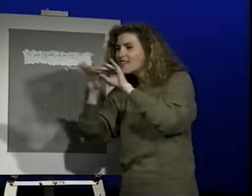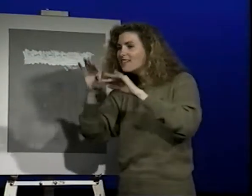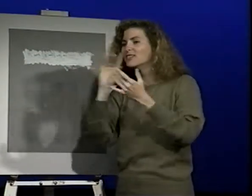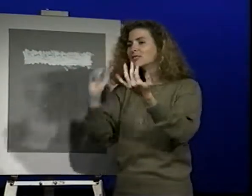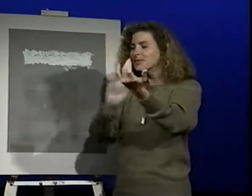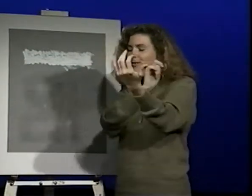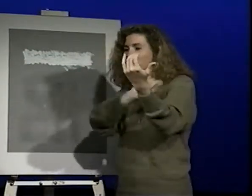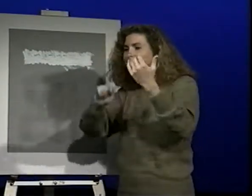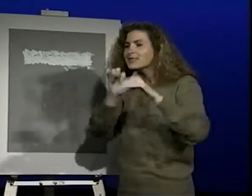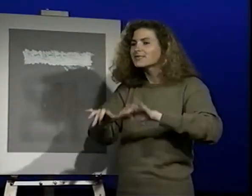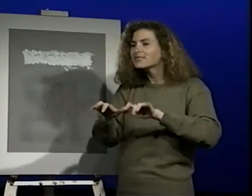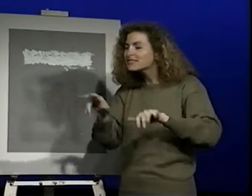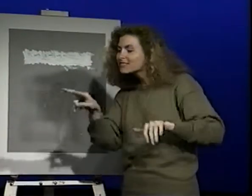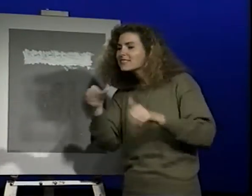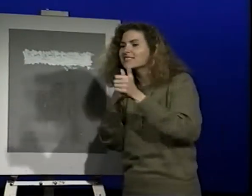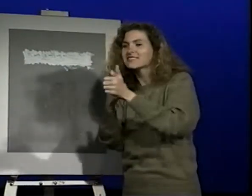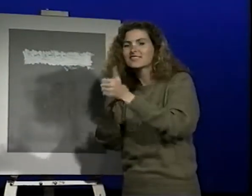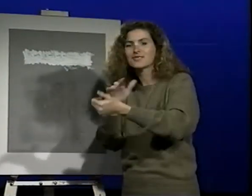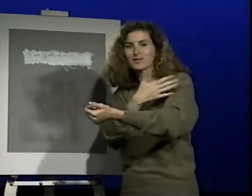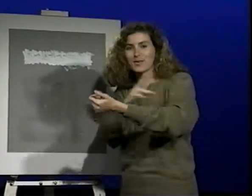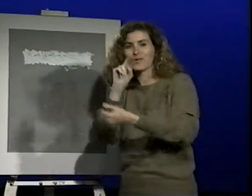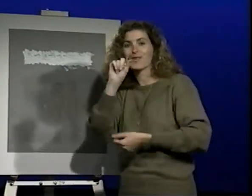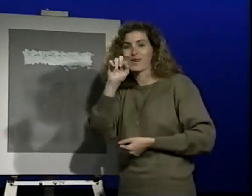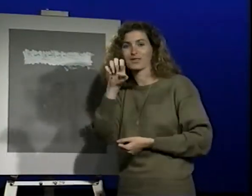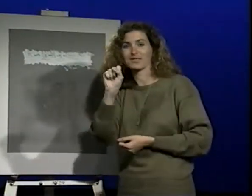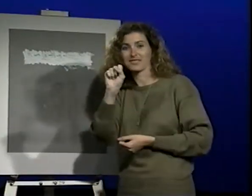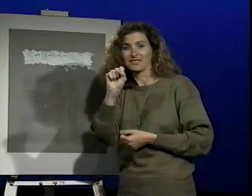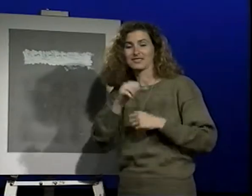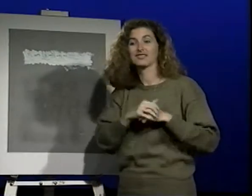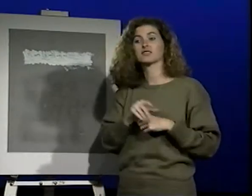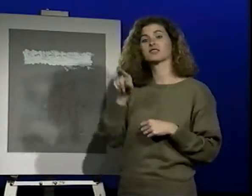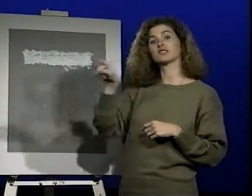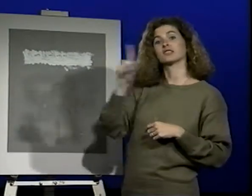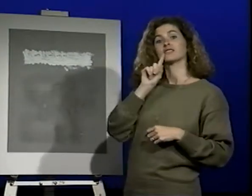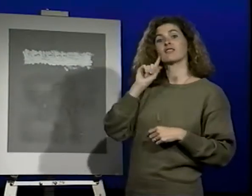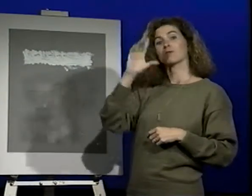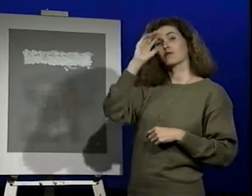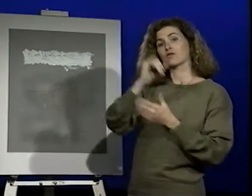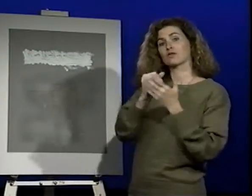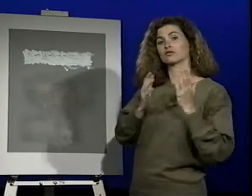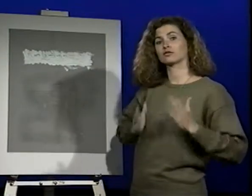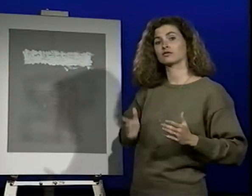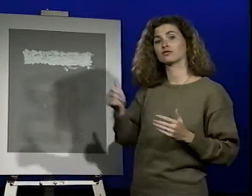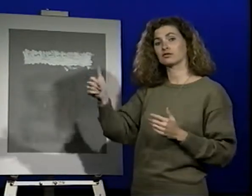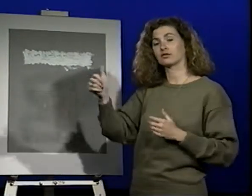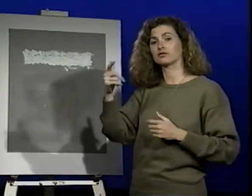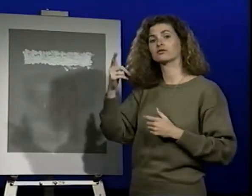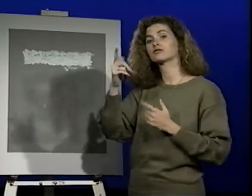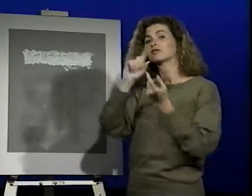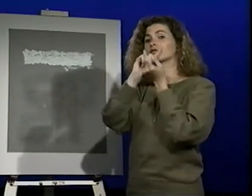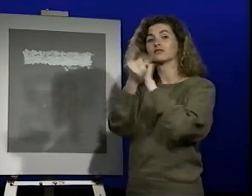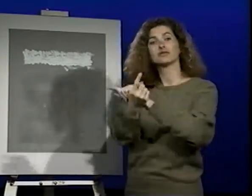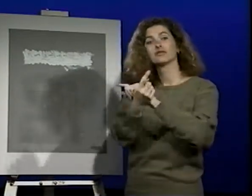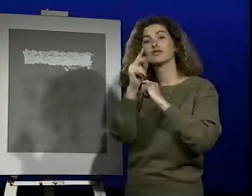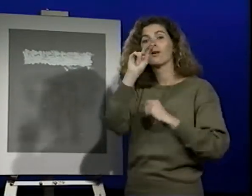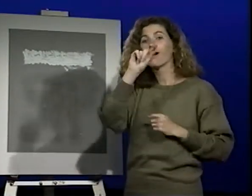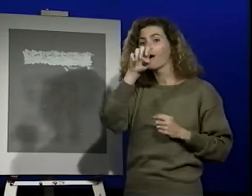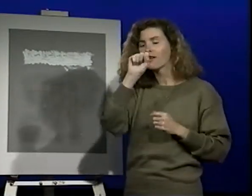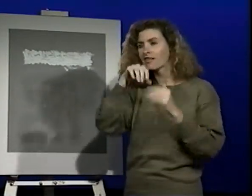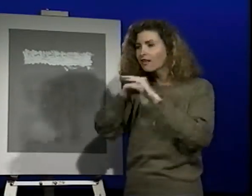And on those lines were the notes that you would use to follow to play music. This deaf